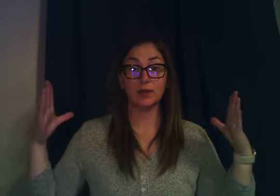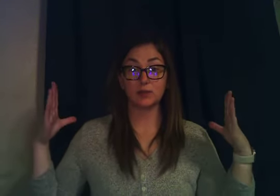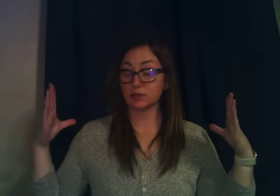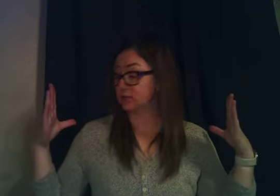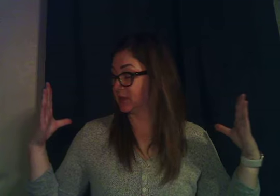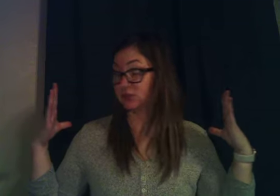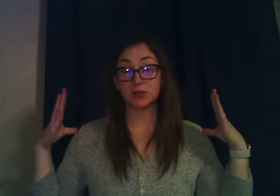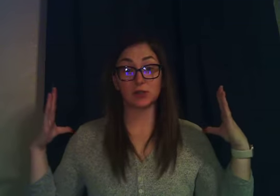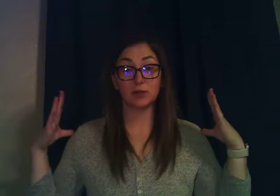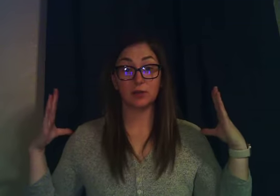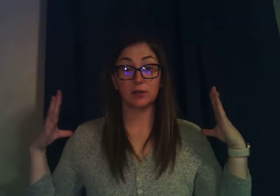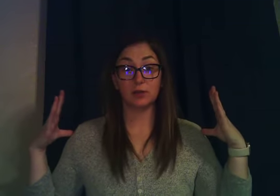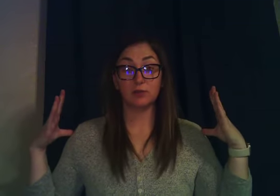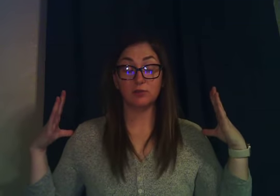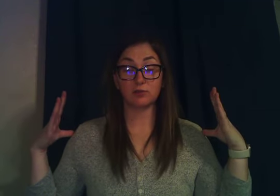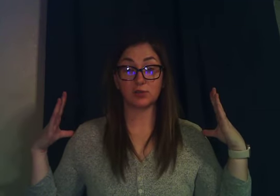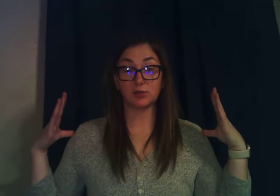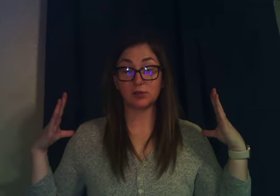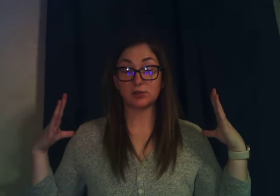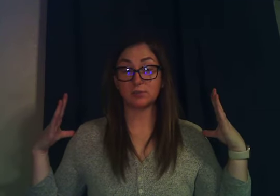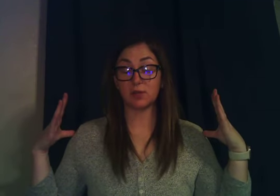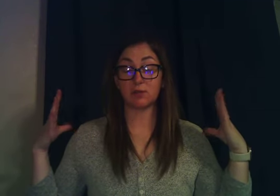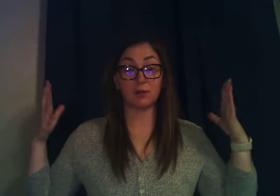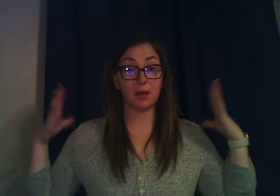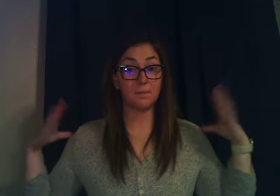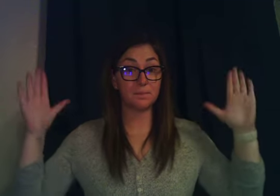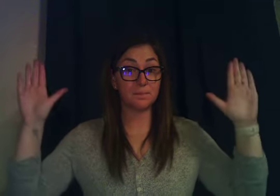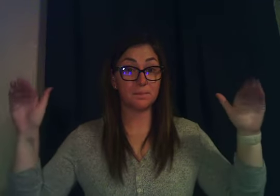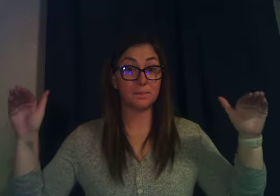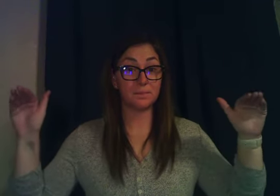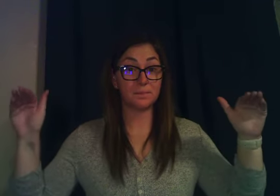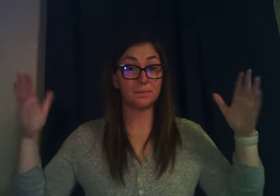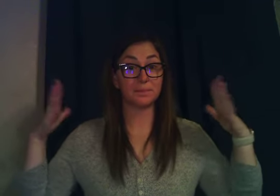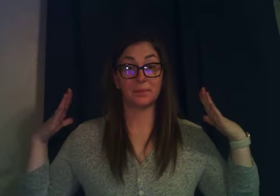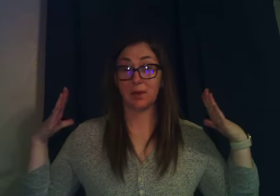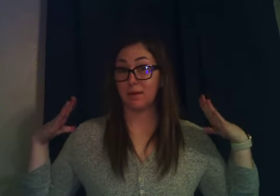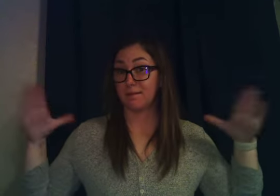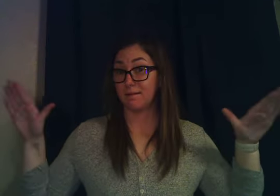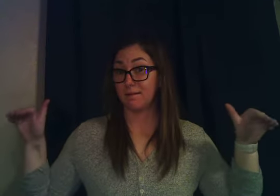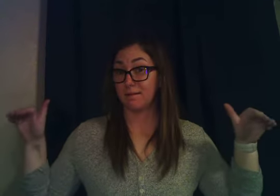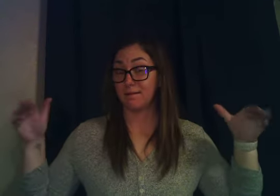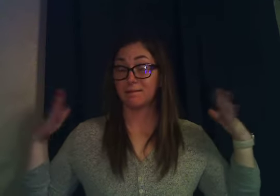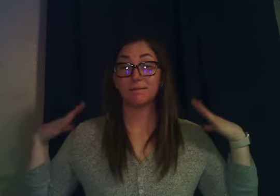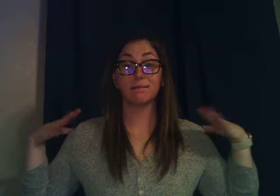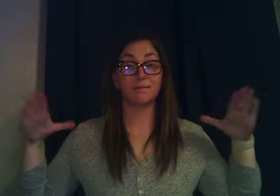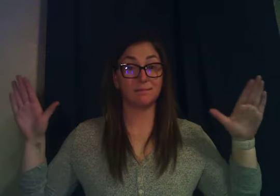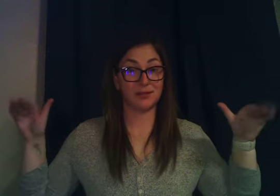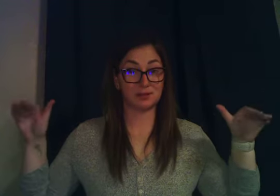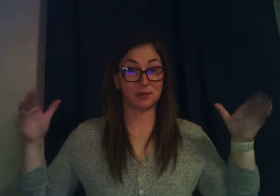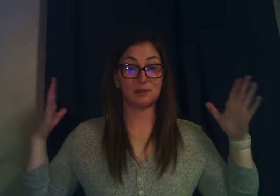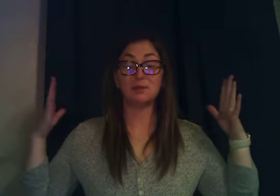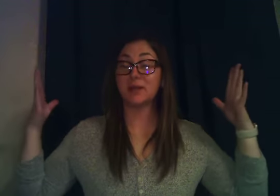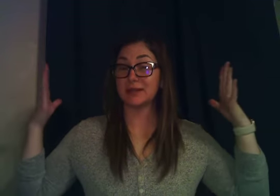So touch your shoulders with your thumb. Okay? These are like your little wings.